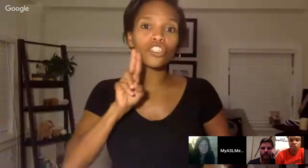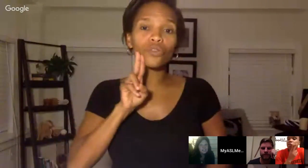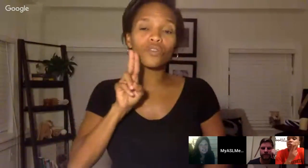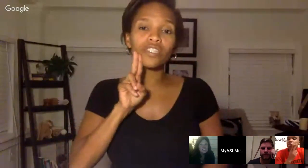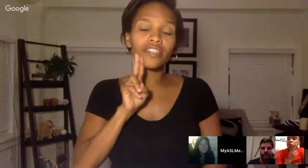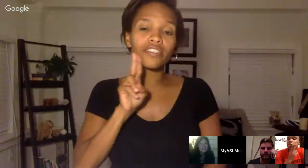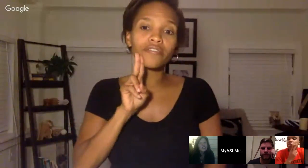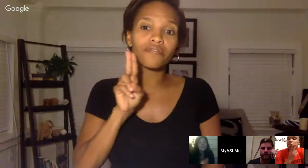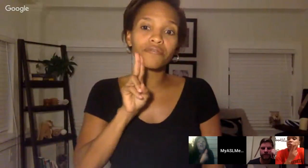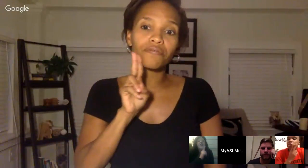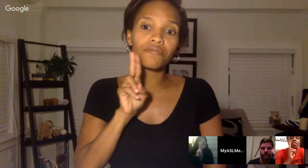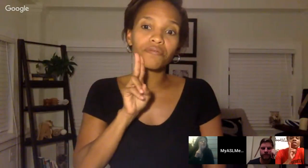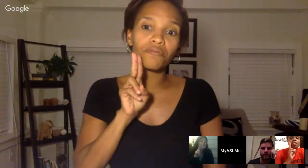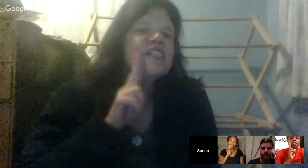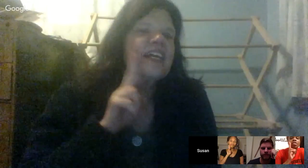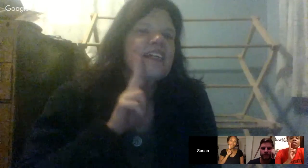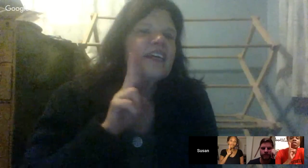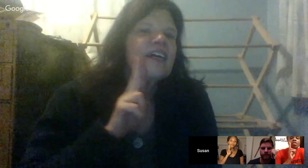Houston. Houston.